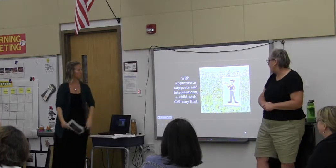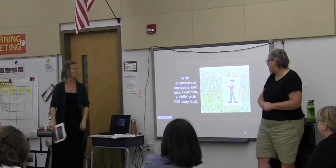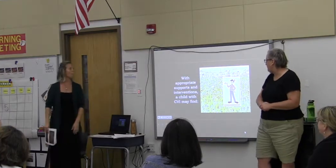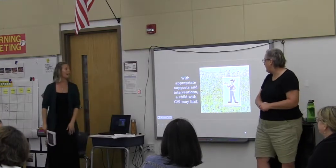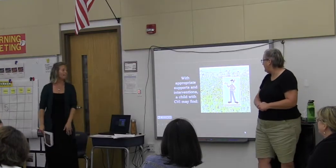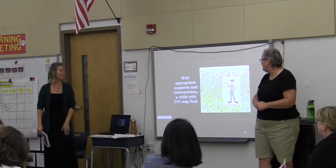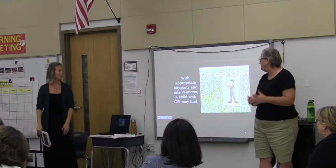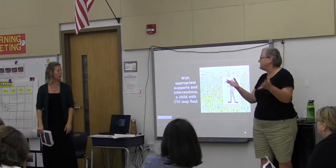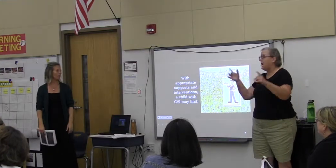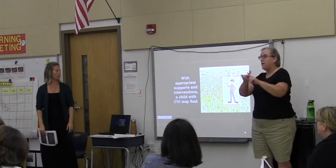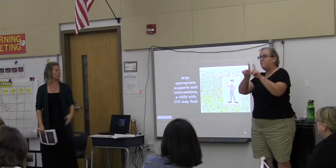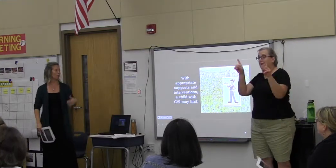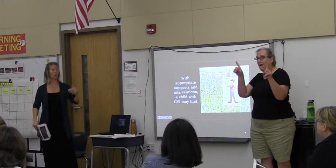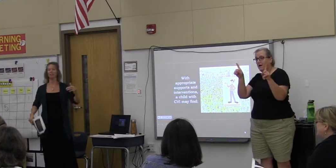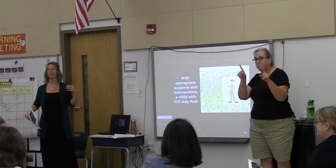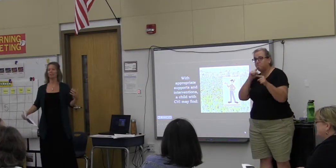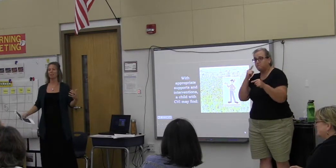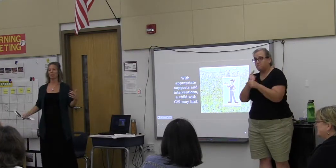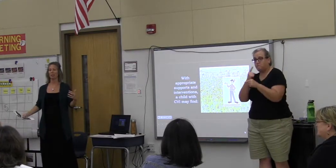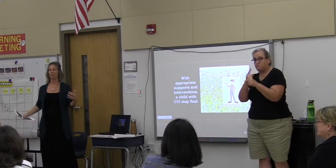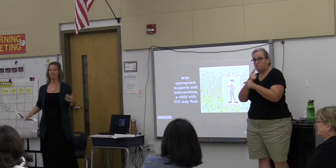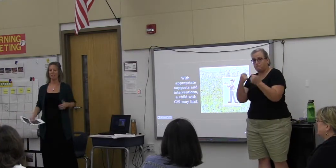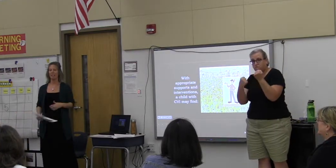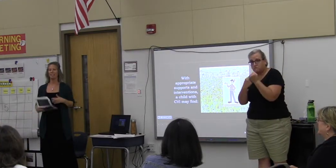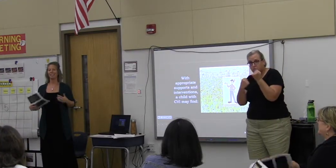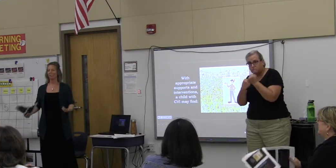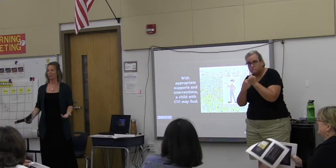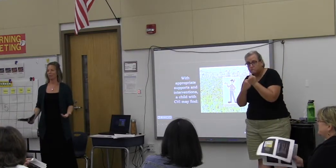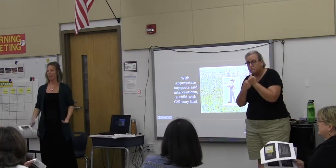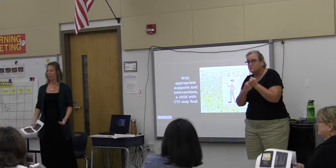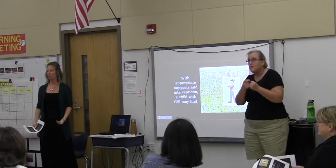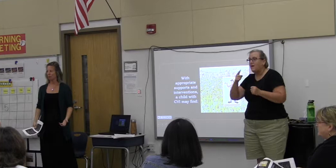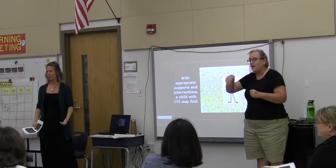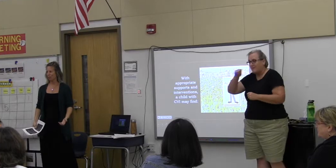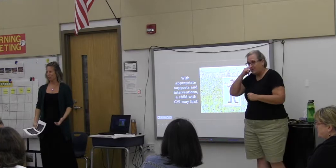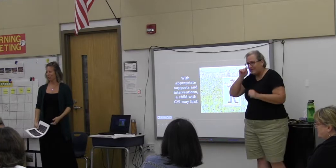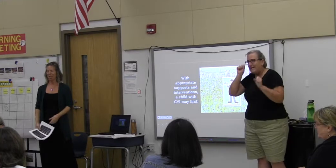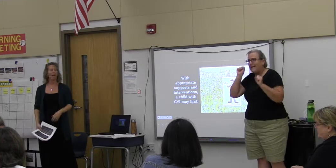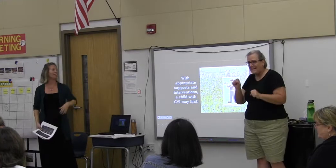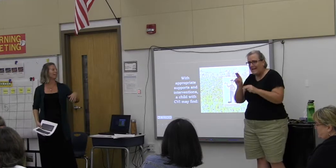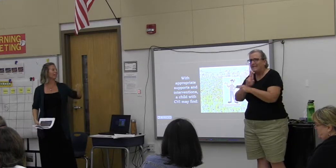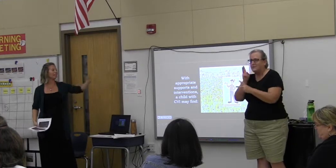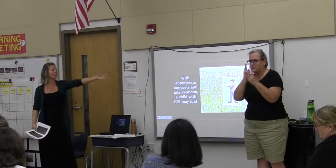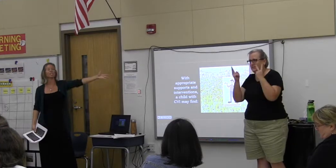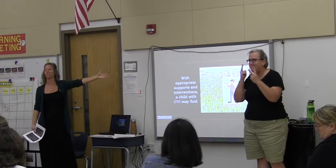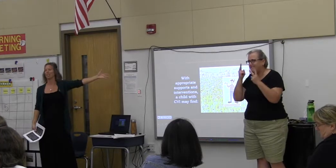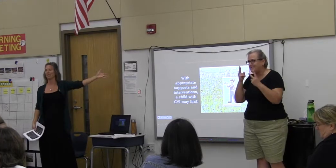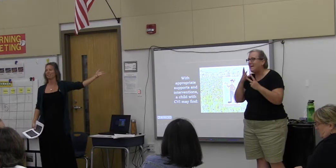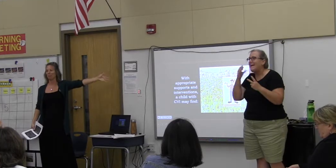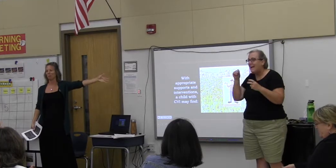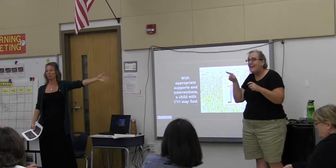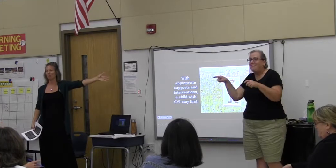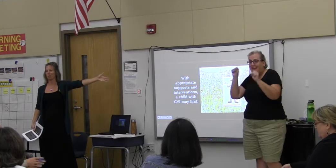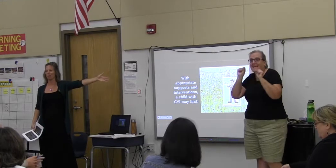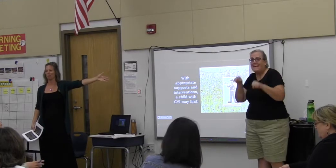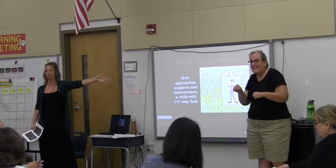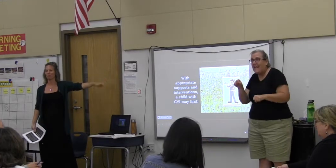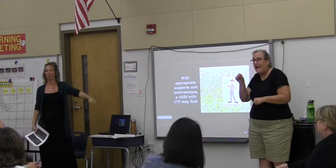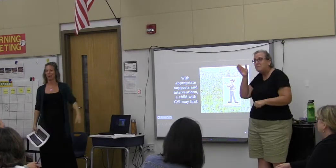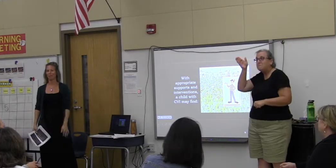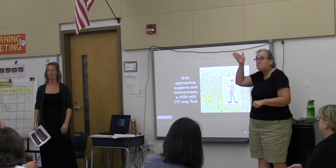Okay, but with appropriate supports, these kiddos can use their vision, and they can essentially find